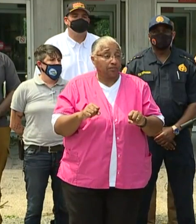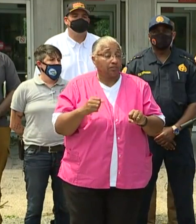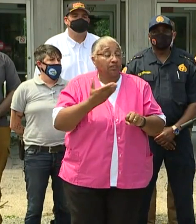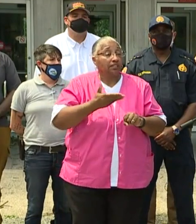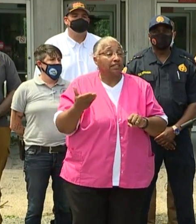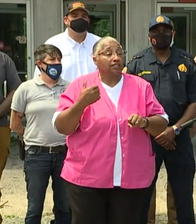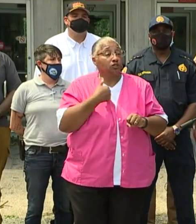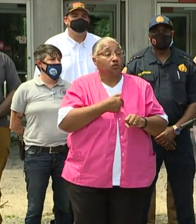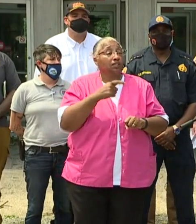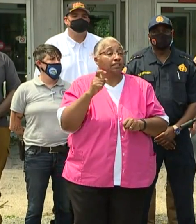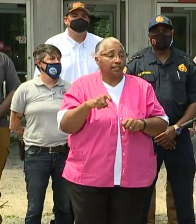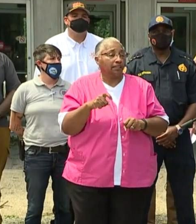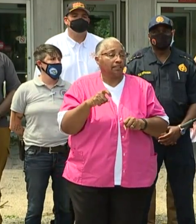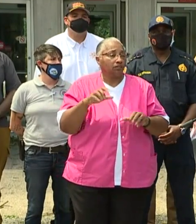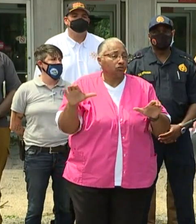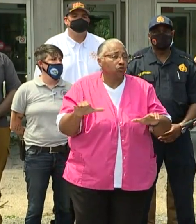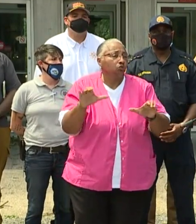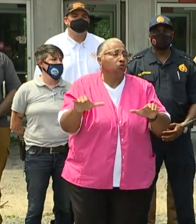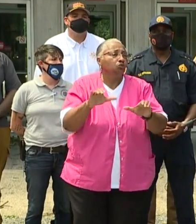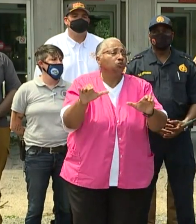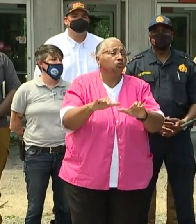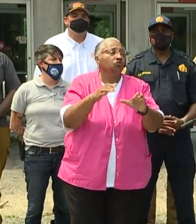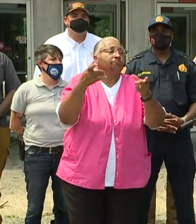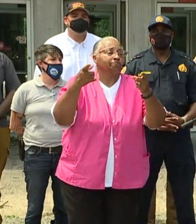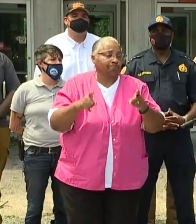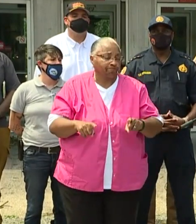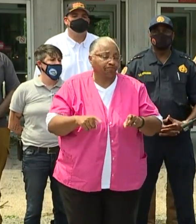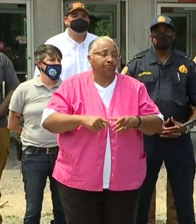we needed our utility to do.